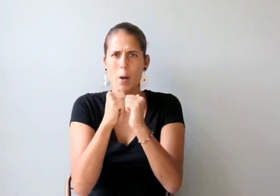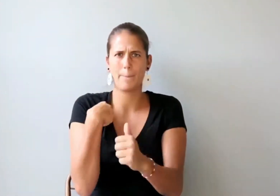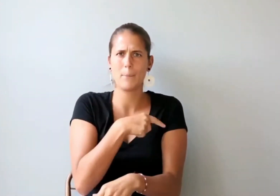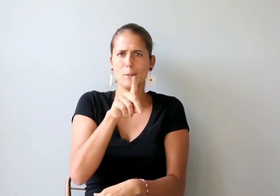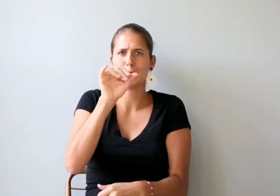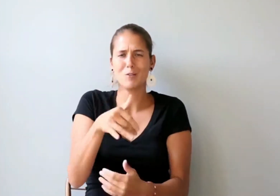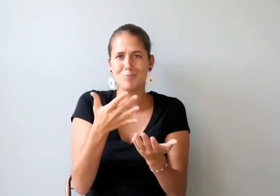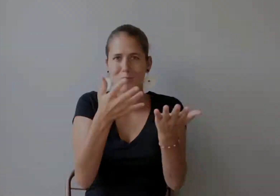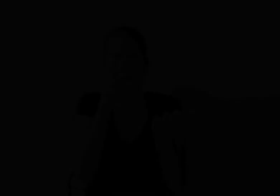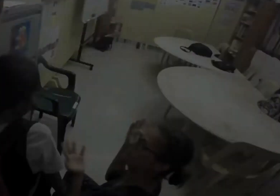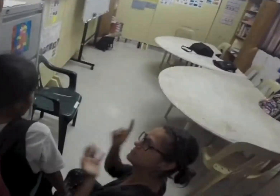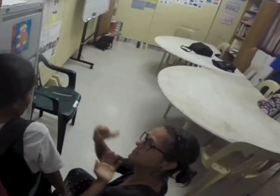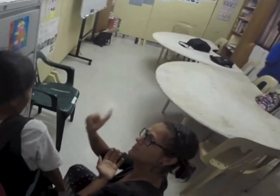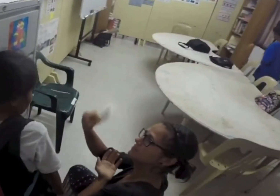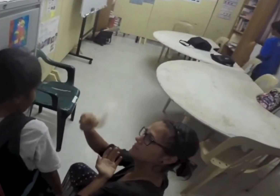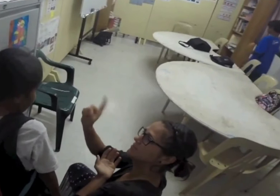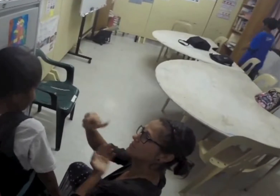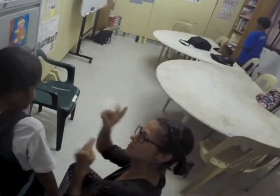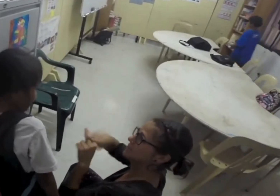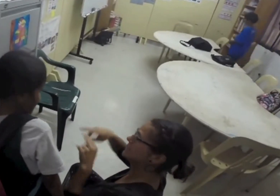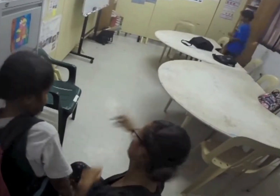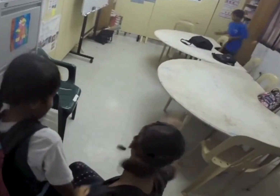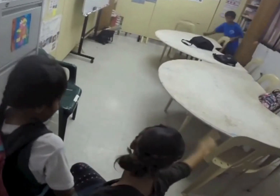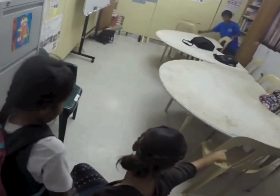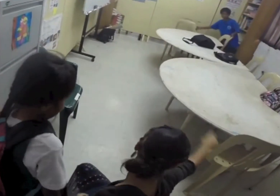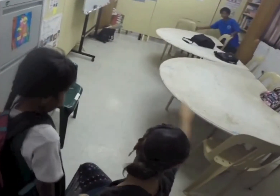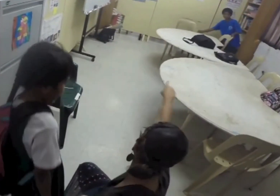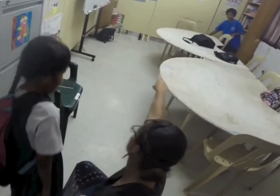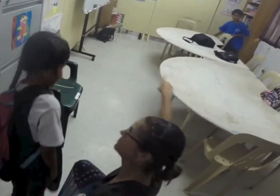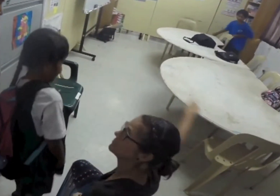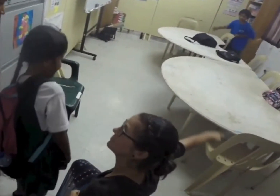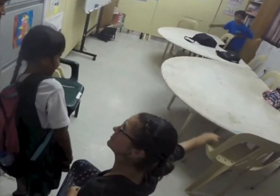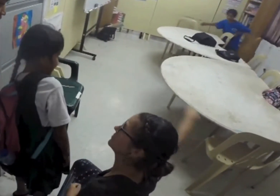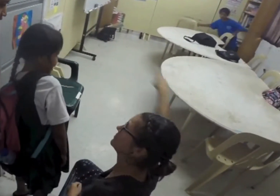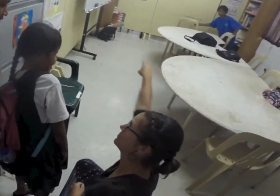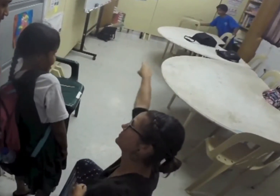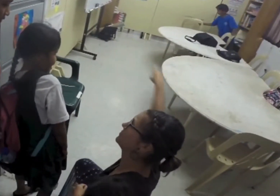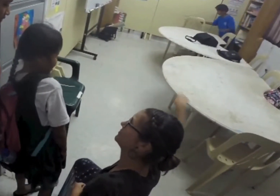This is what it looks like when we ask her where she needs the interpreter to be.